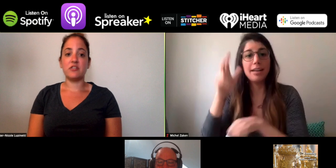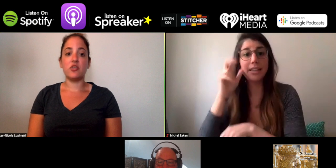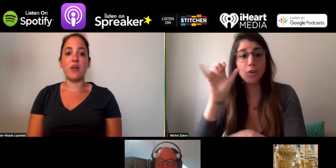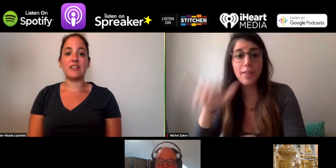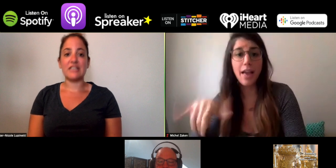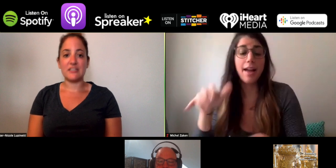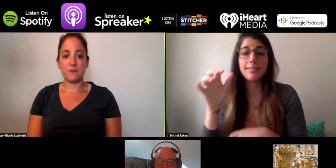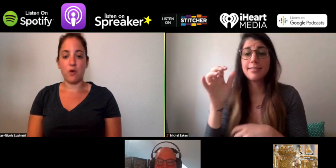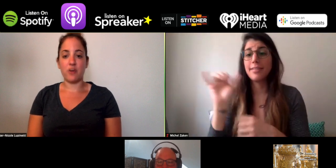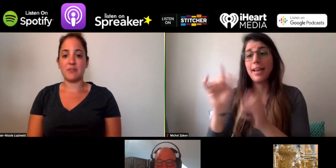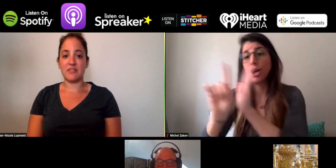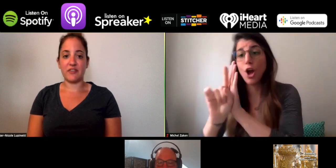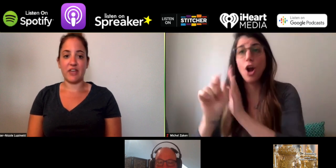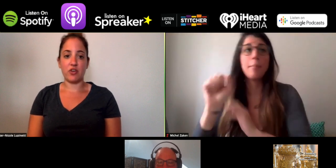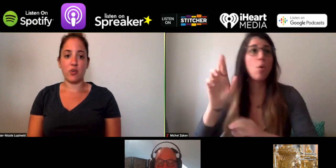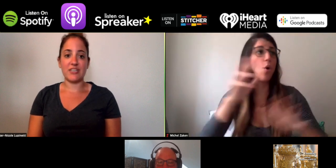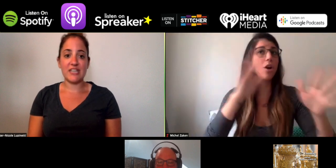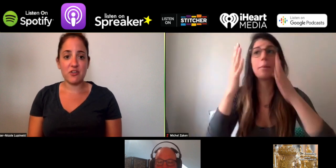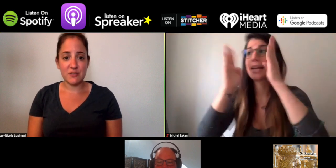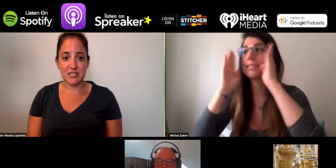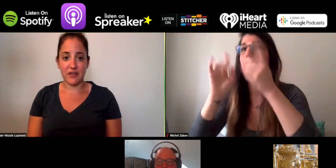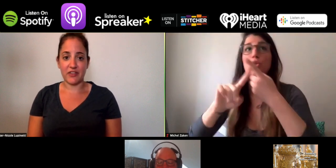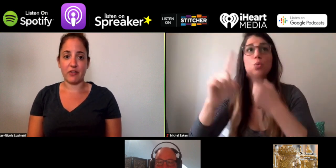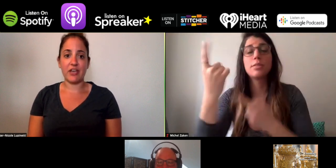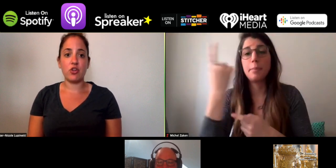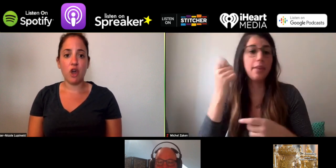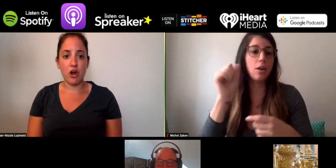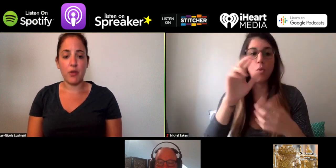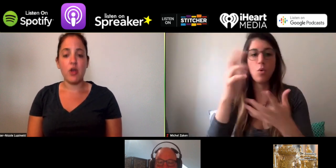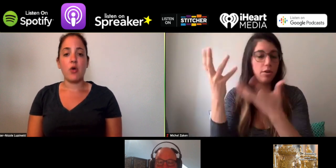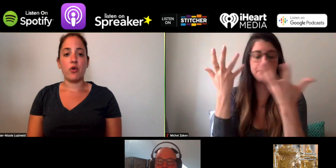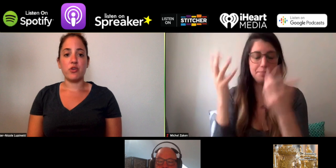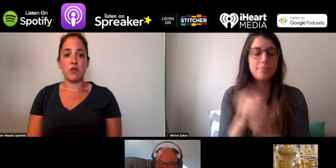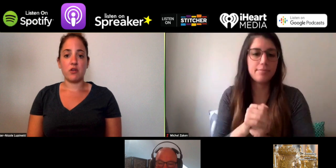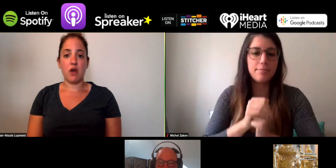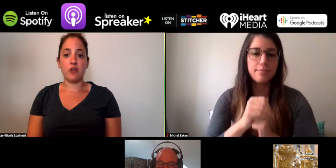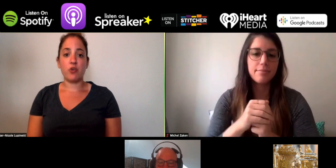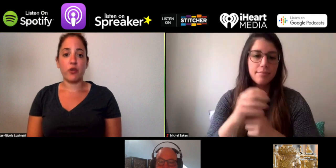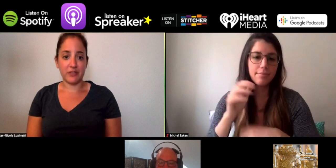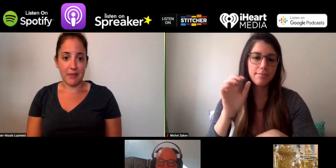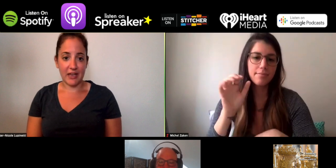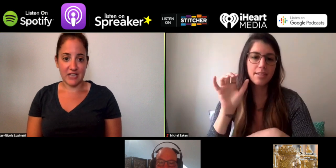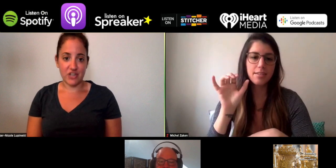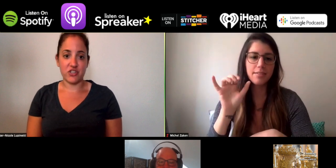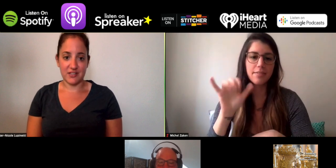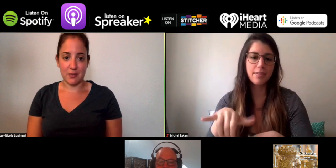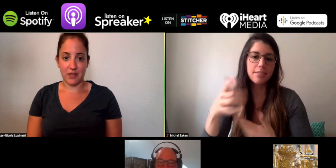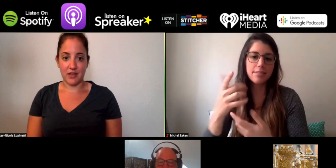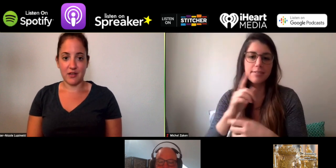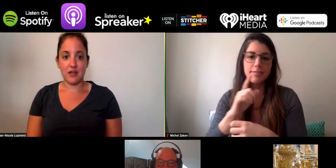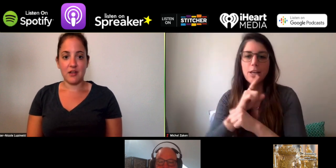just you want to listen for a specific thing, or you want to hear a specific thing, like an alarm, or you are auditorially paying attention